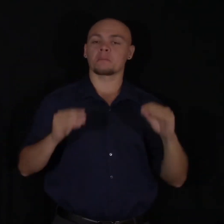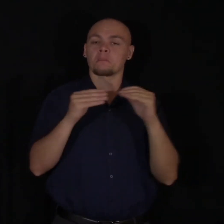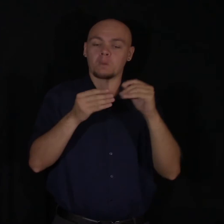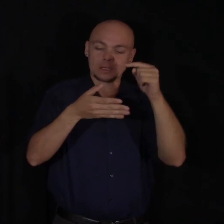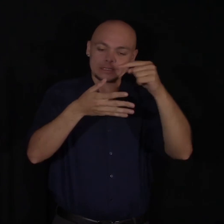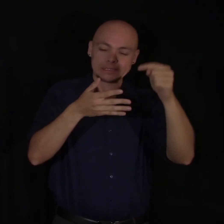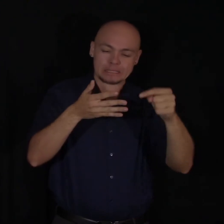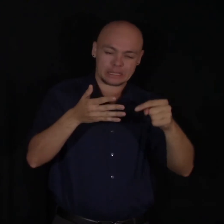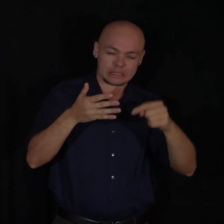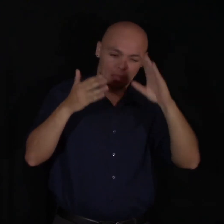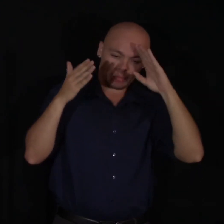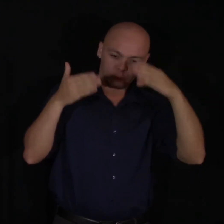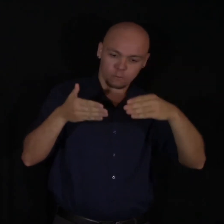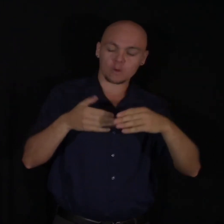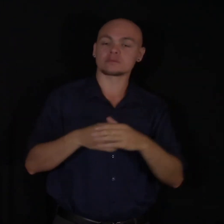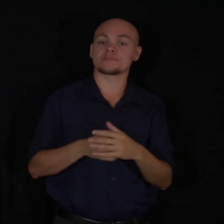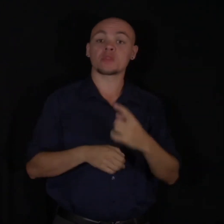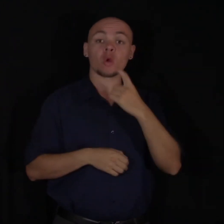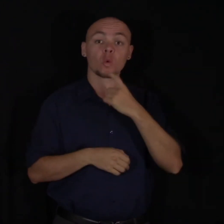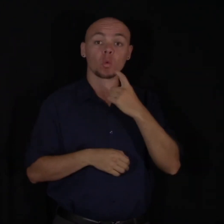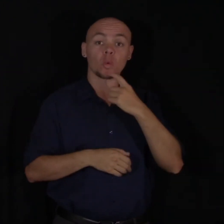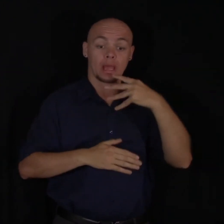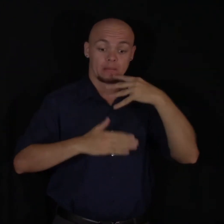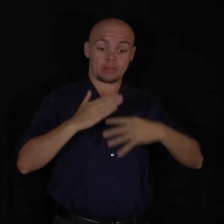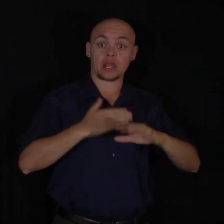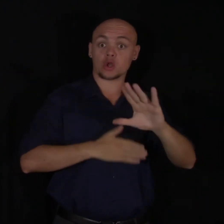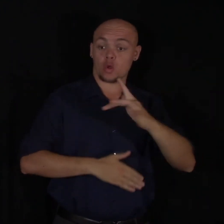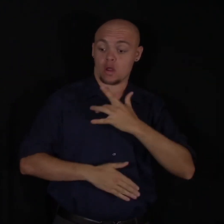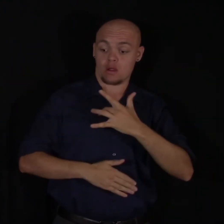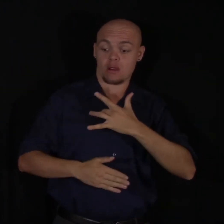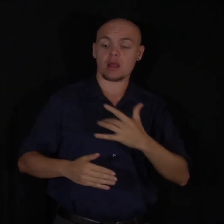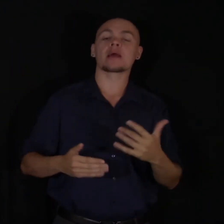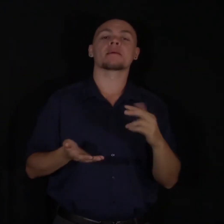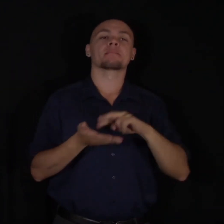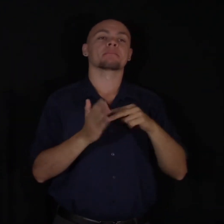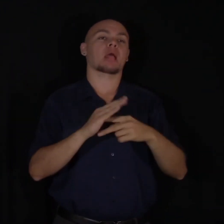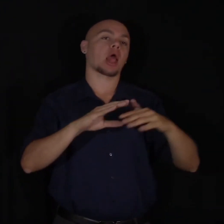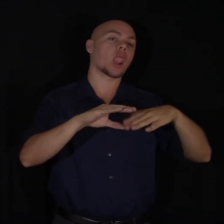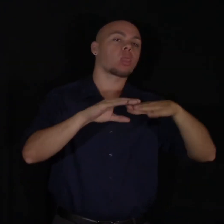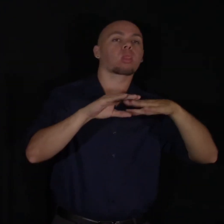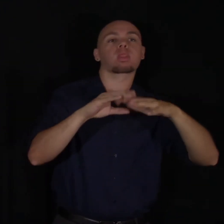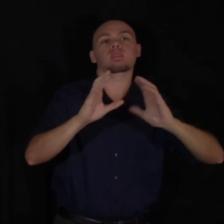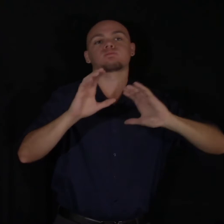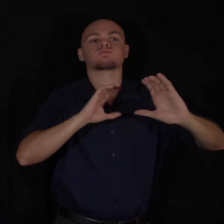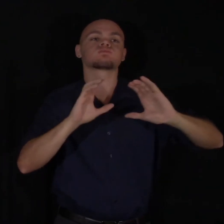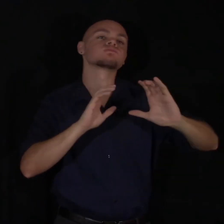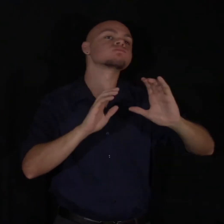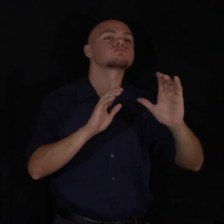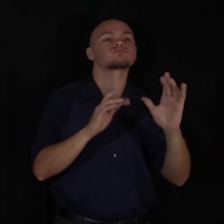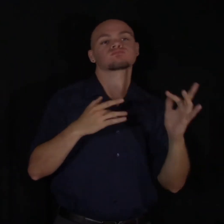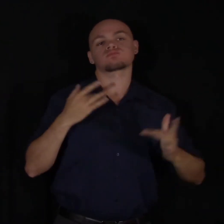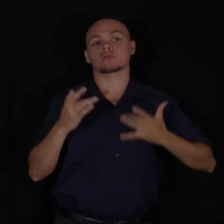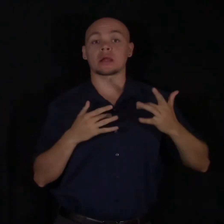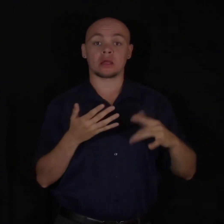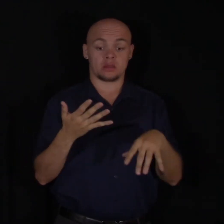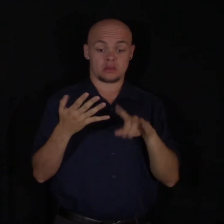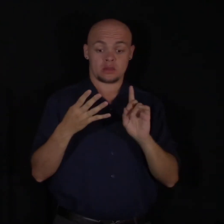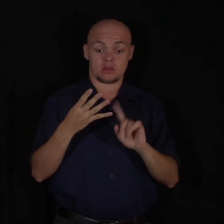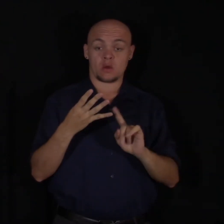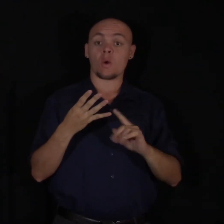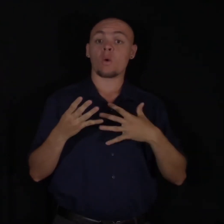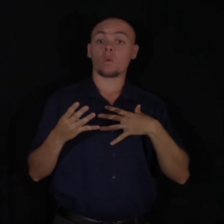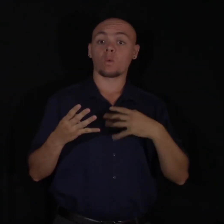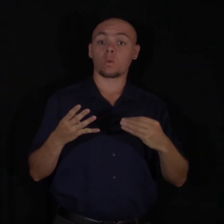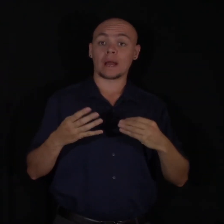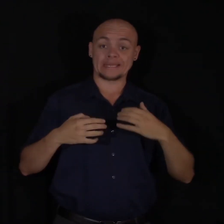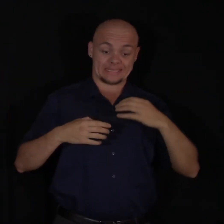detail-oriented. If you have more red blood in your heart, you're very talkative and enthusiastic. And if you have more white phlegm in your lungs,